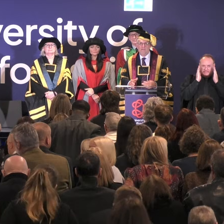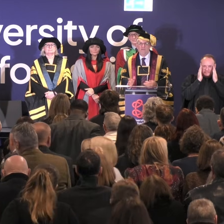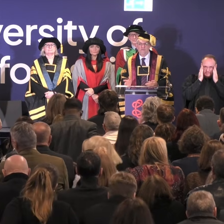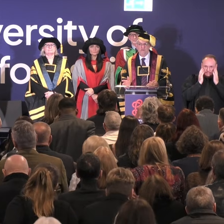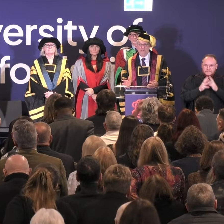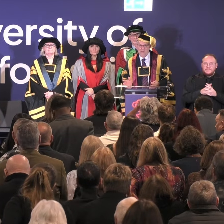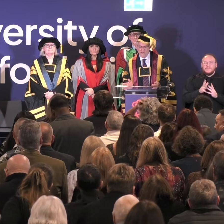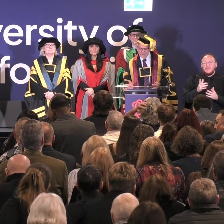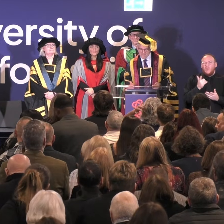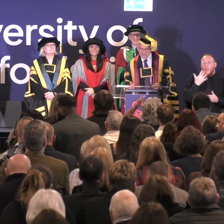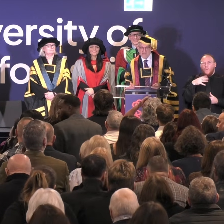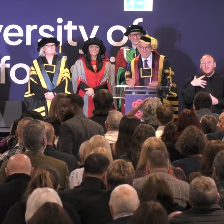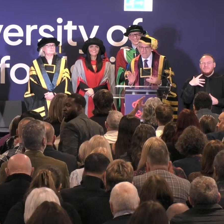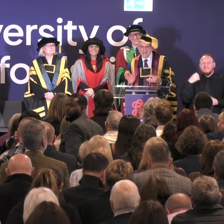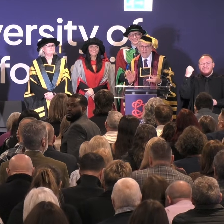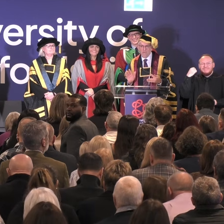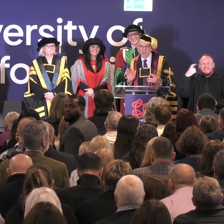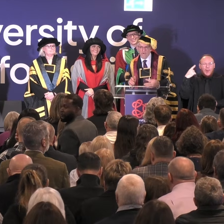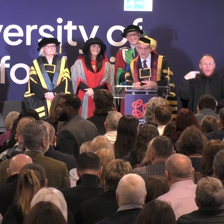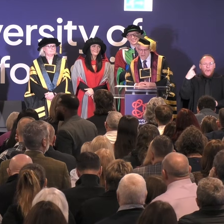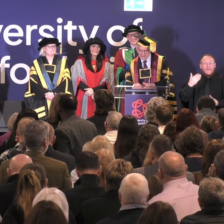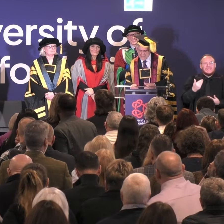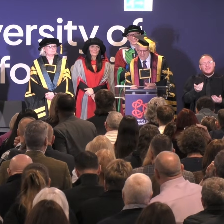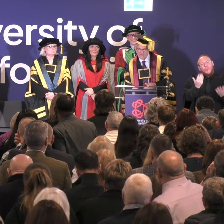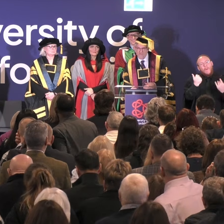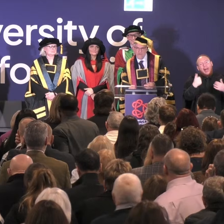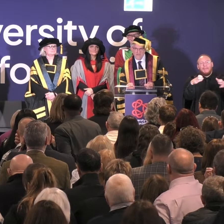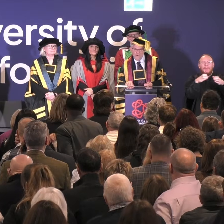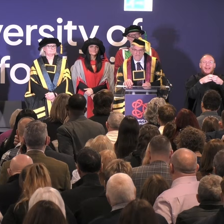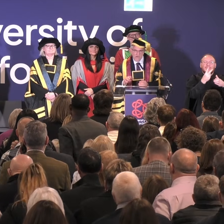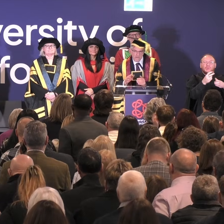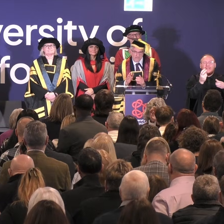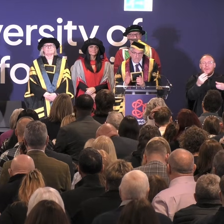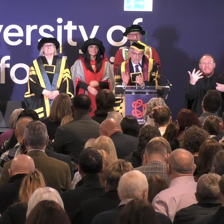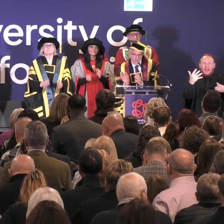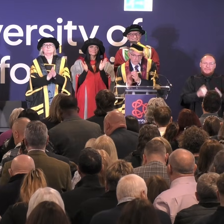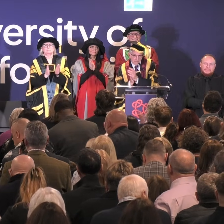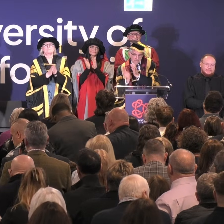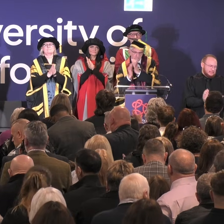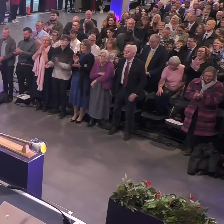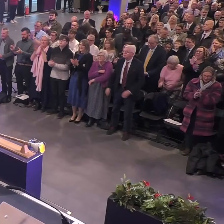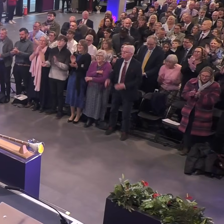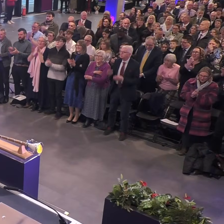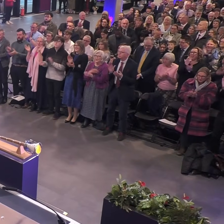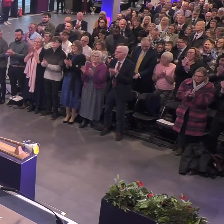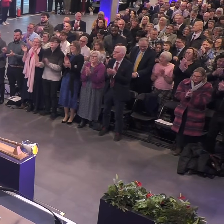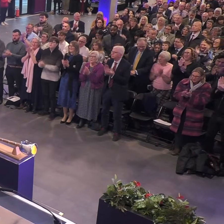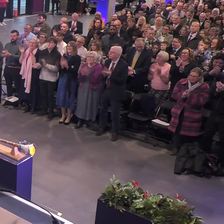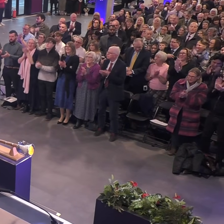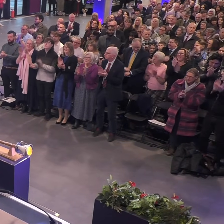Let's see how much noise you can actually make. Let's welcome our class of 2025.